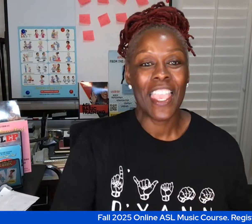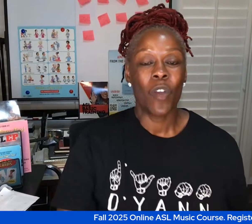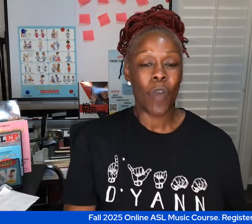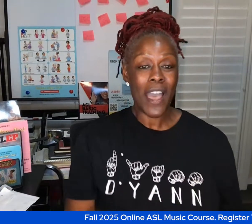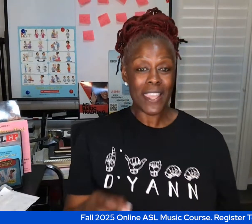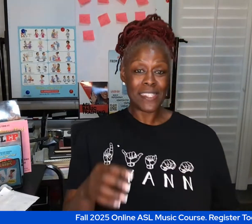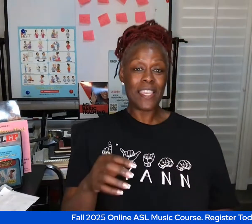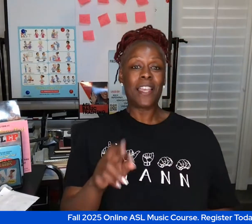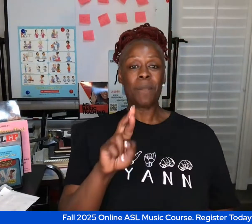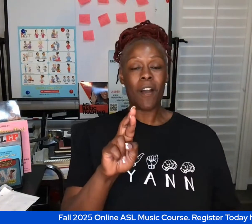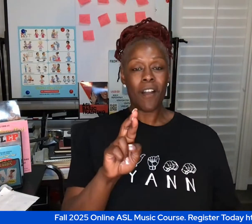Rise Up,